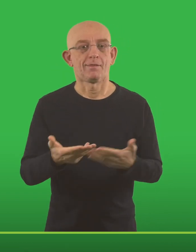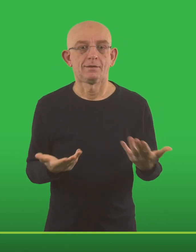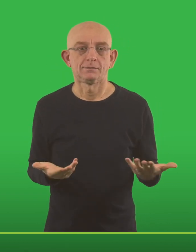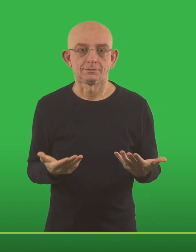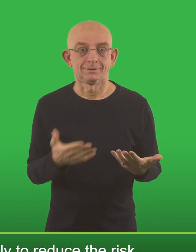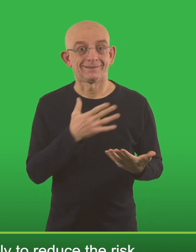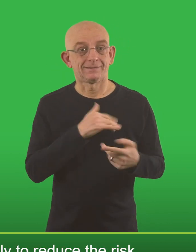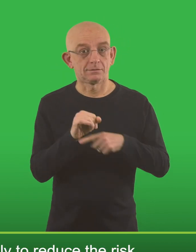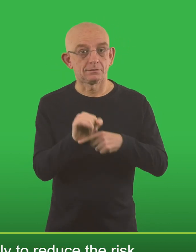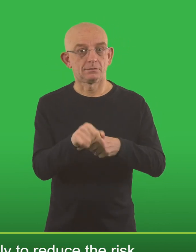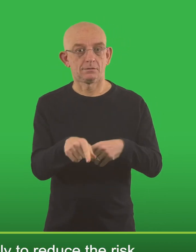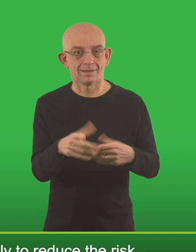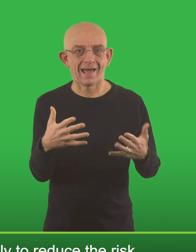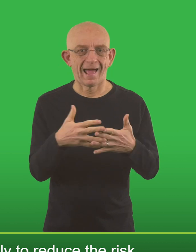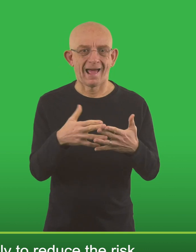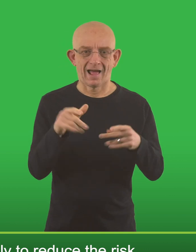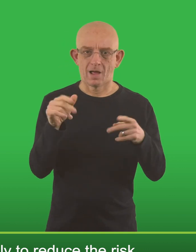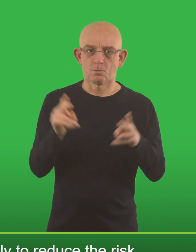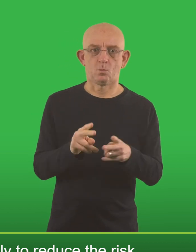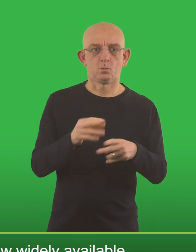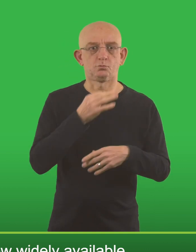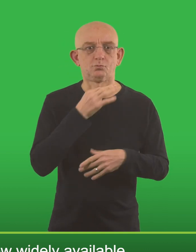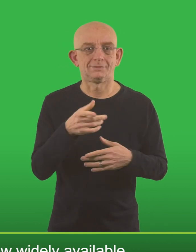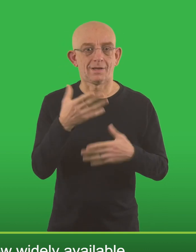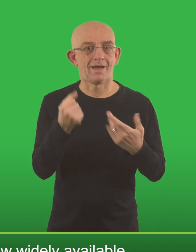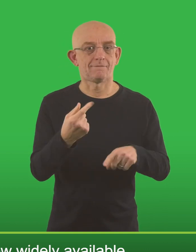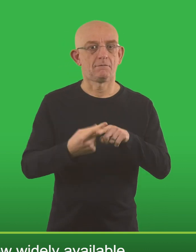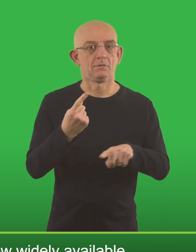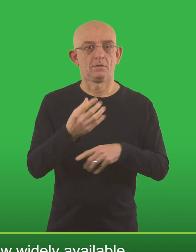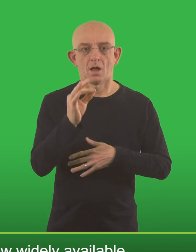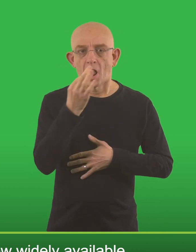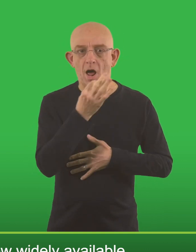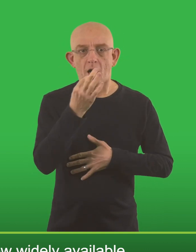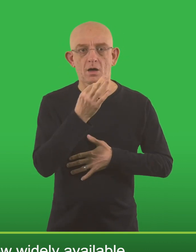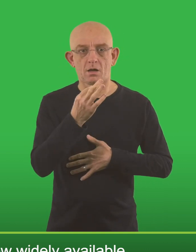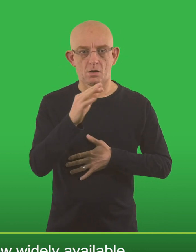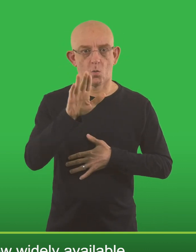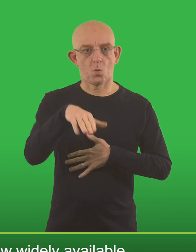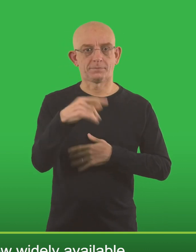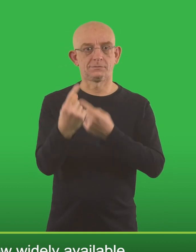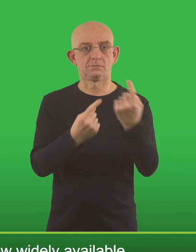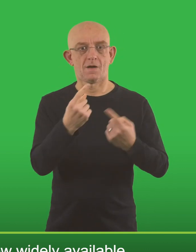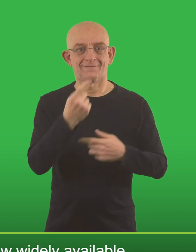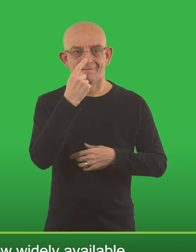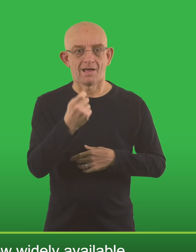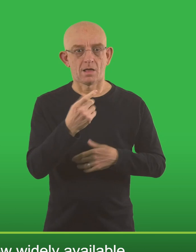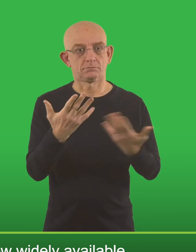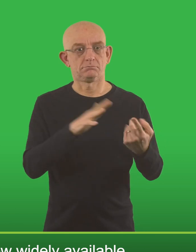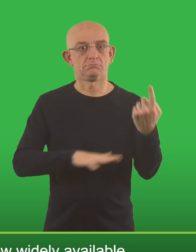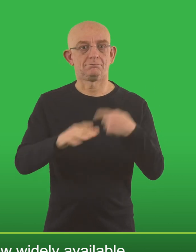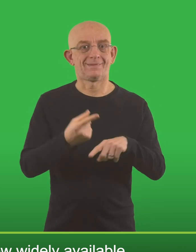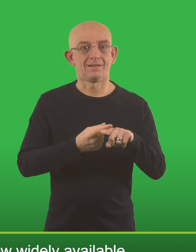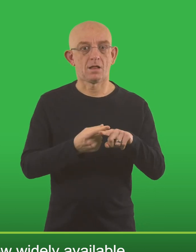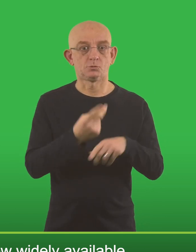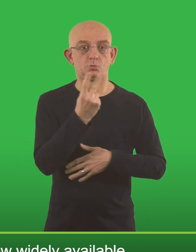it. To prevent this happening, and certainly to reduce the risk, rapid lateral flow device testing is now widely available across England